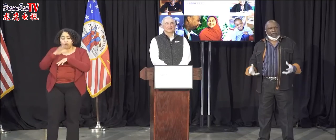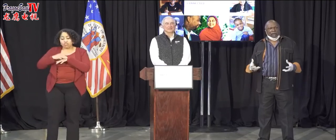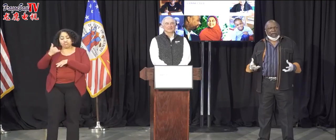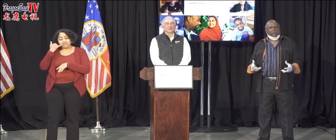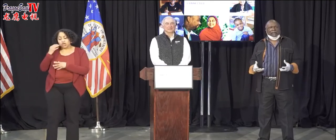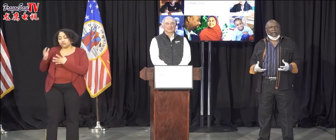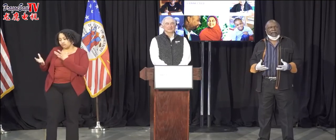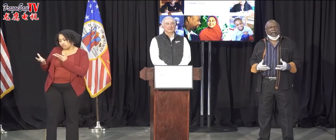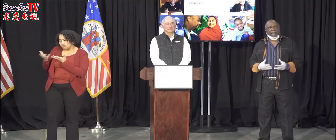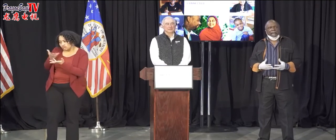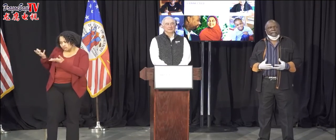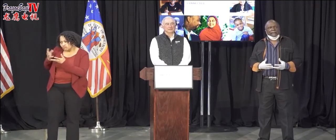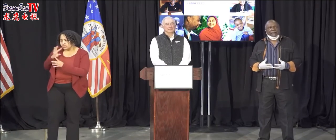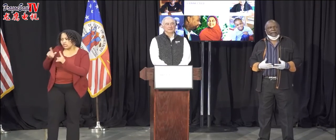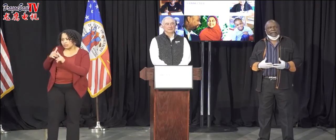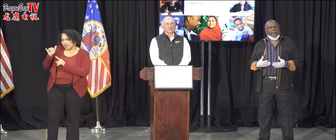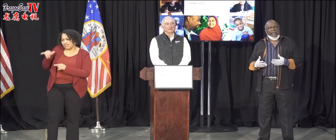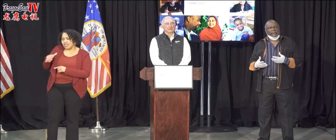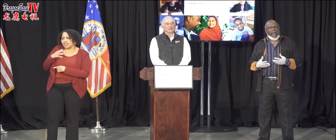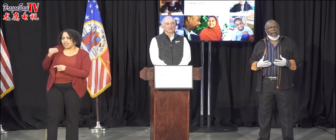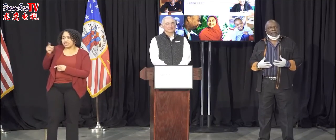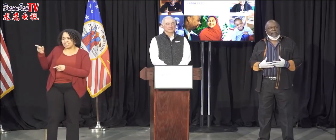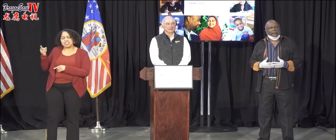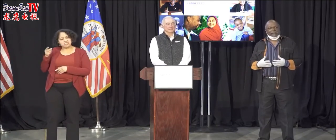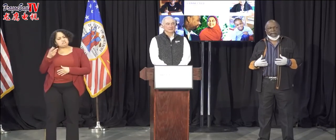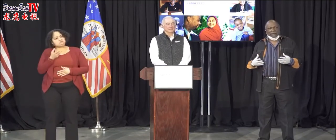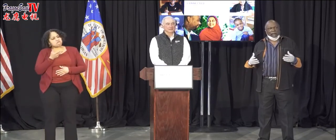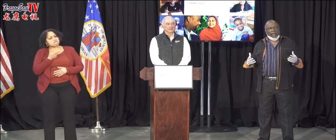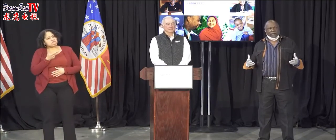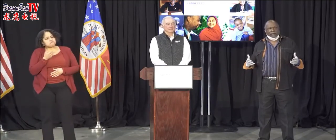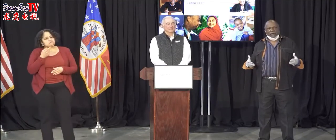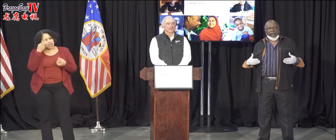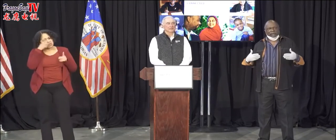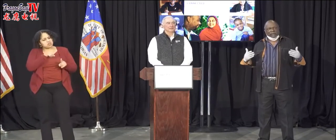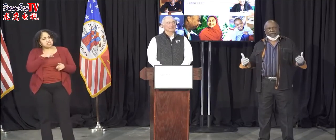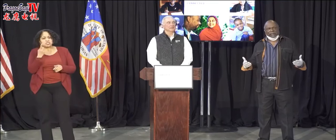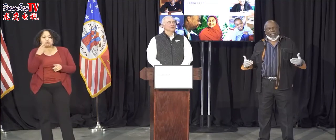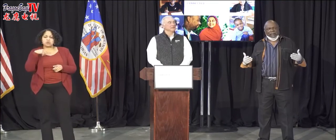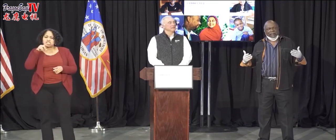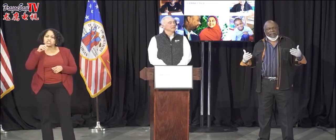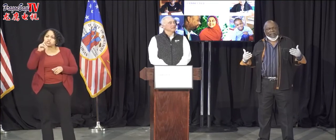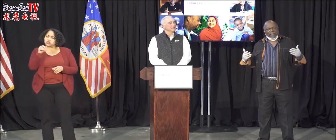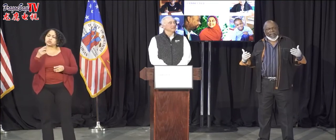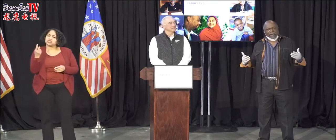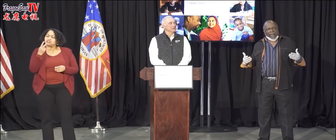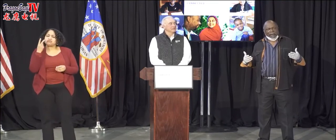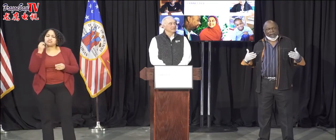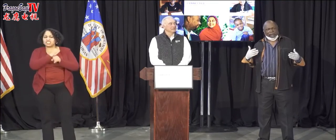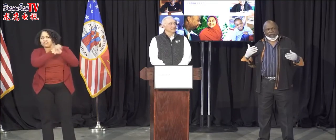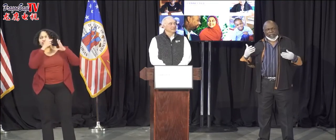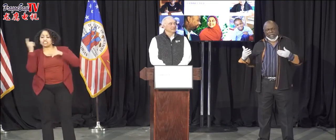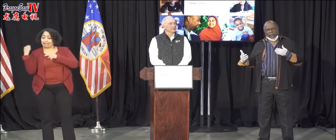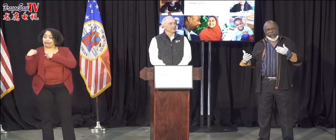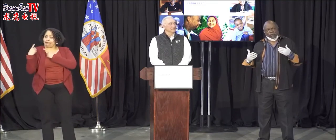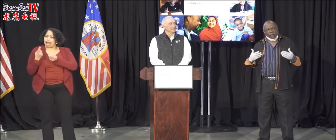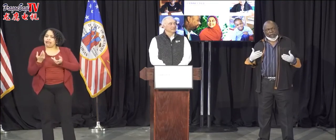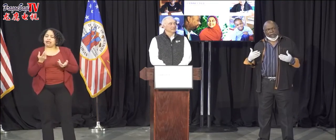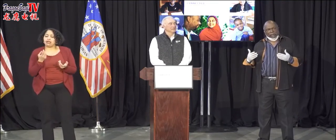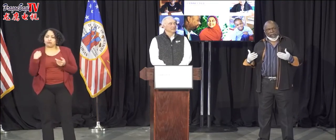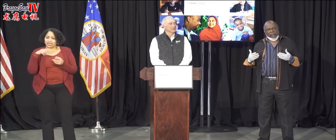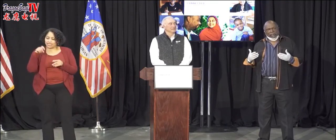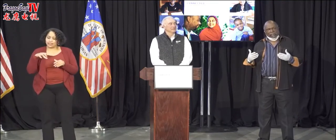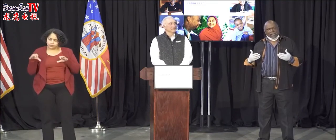on the phone. We talked about it. He acknowledged that this is something that we needed to do. It was a vision that he had, because we need